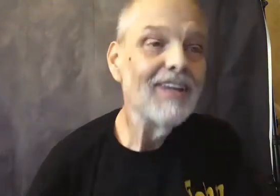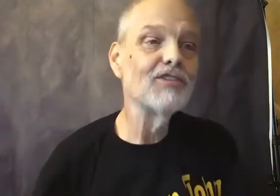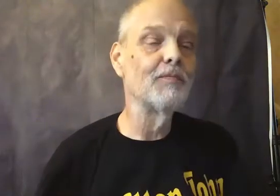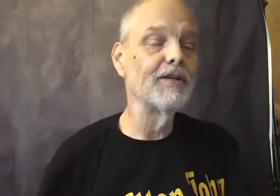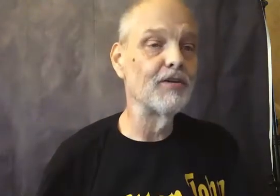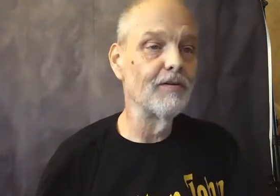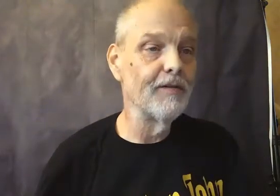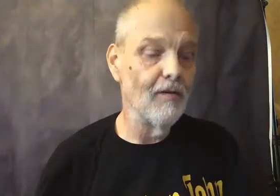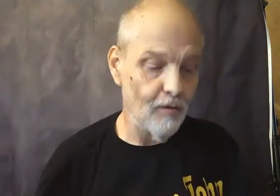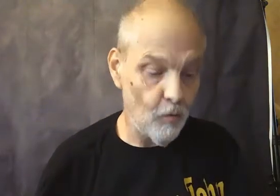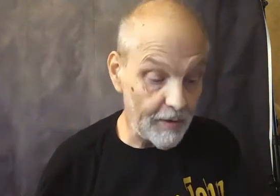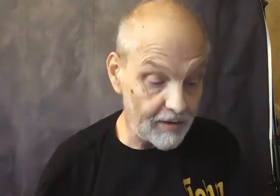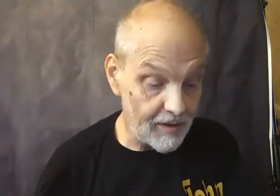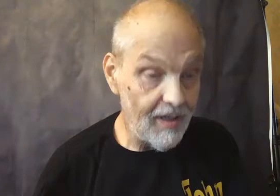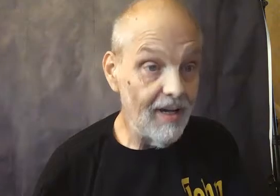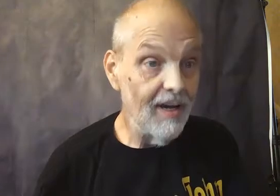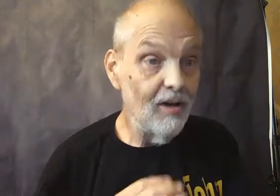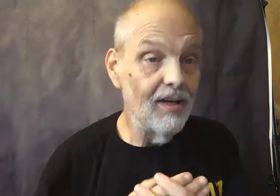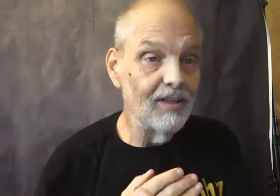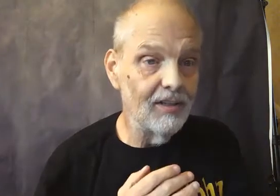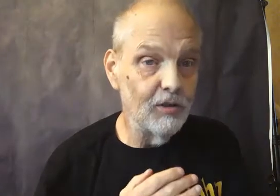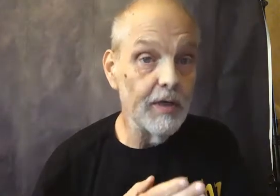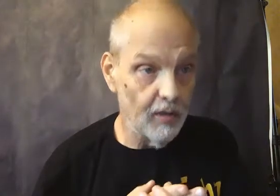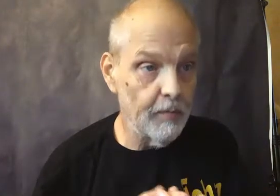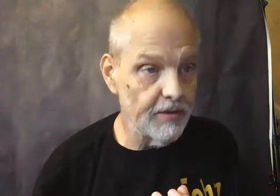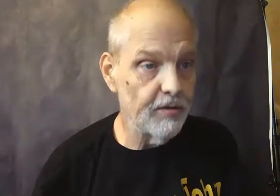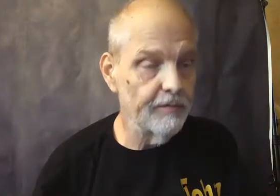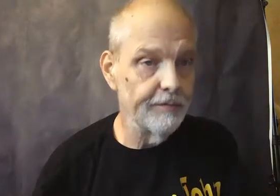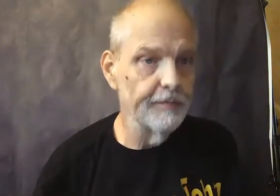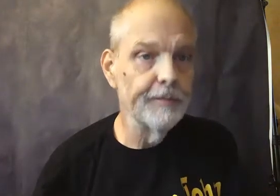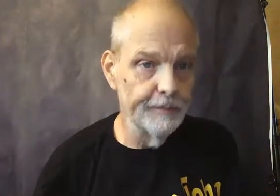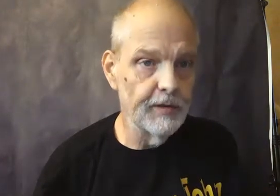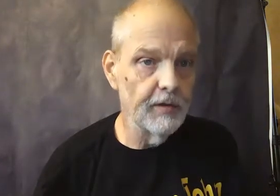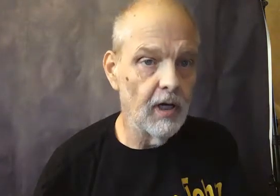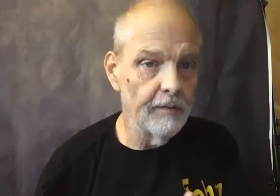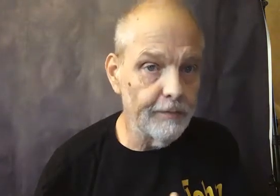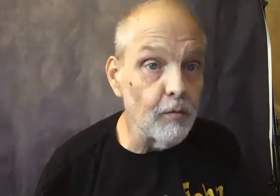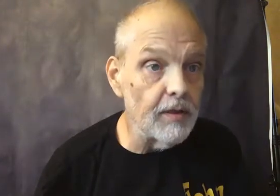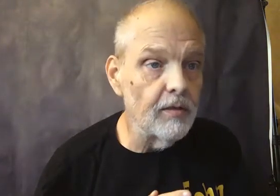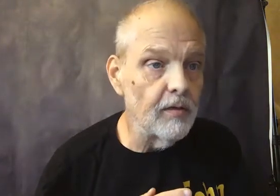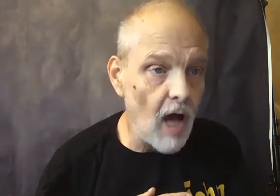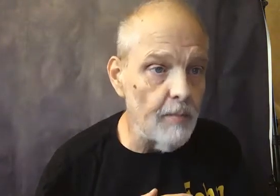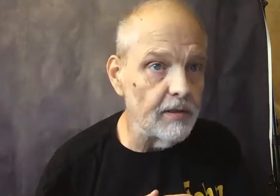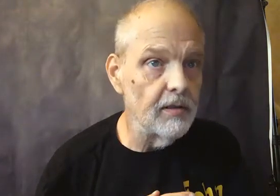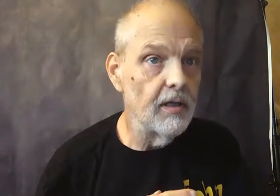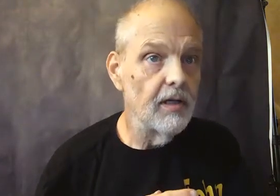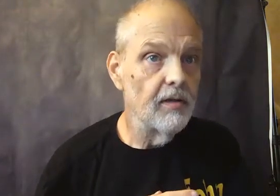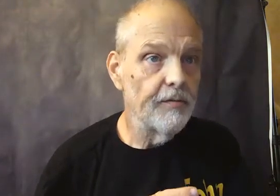There's a picture of a woman doing a bunch of frequent, common